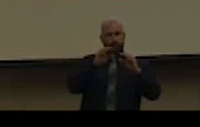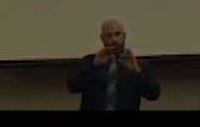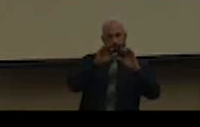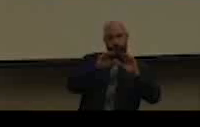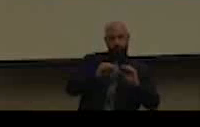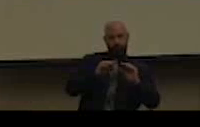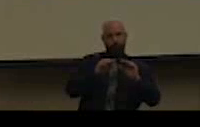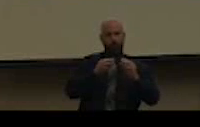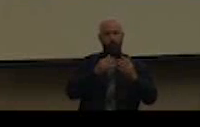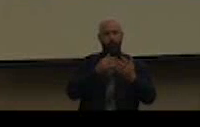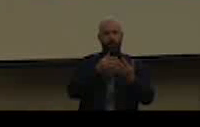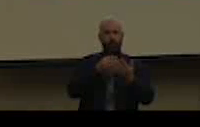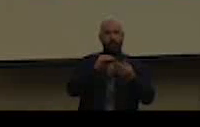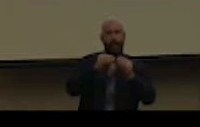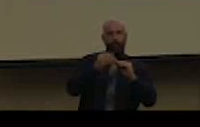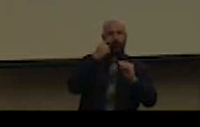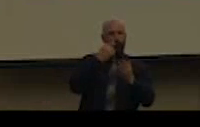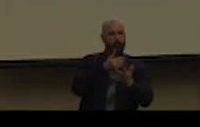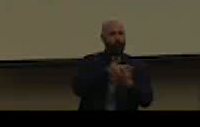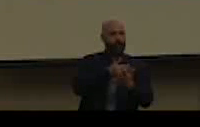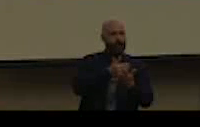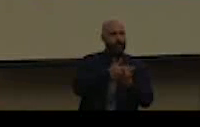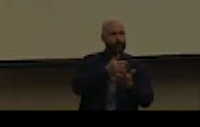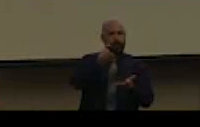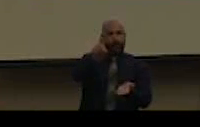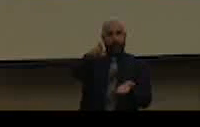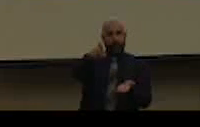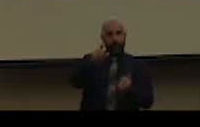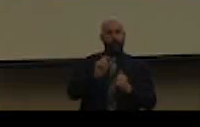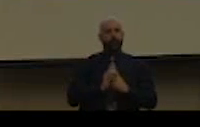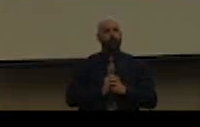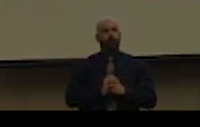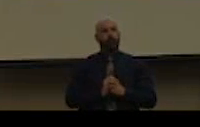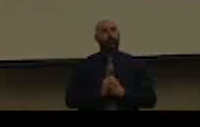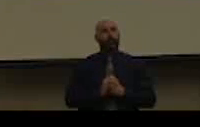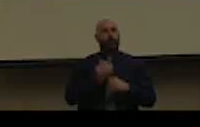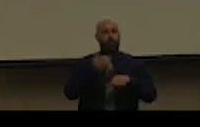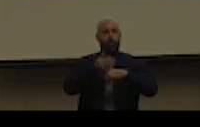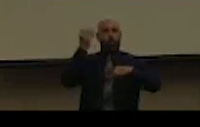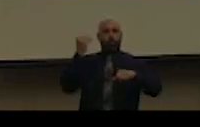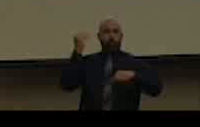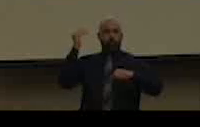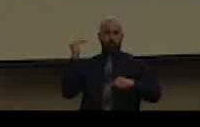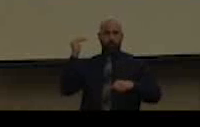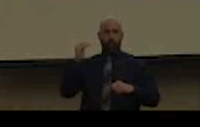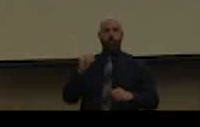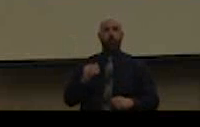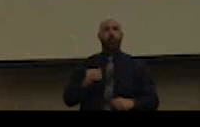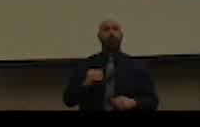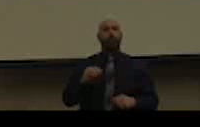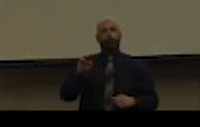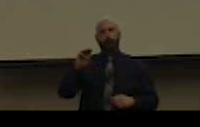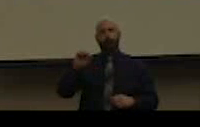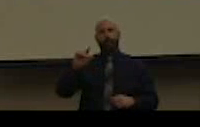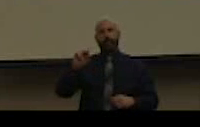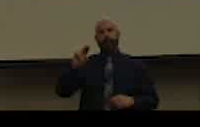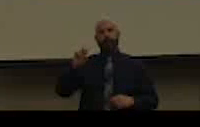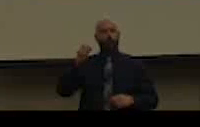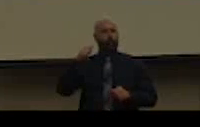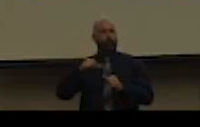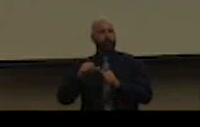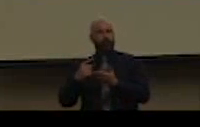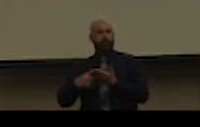group. Prior to this, and Melanie will remember these discussions, people would say, well, how much money do you need?